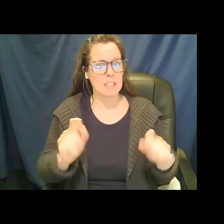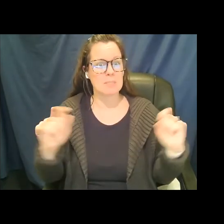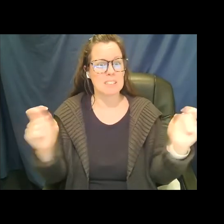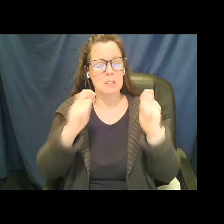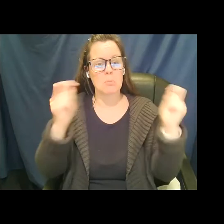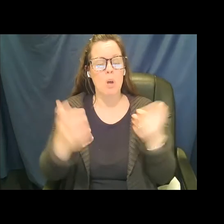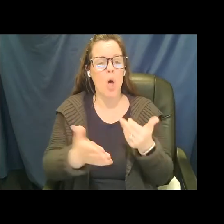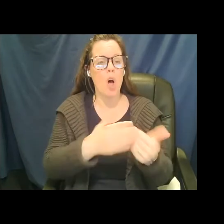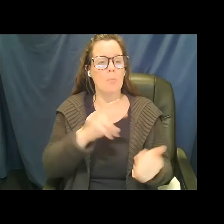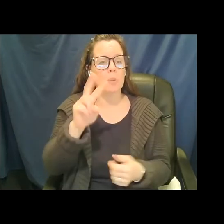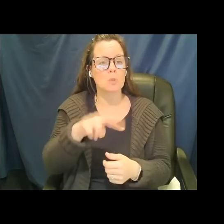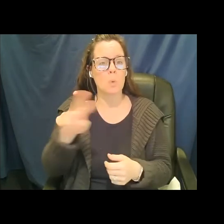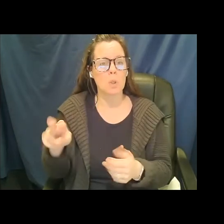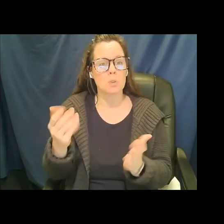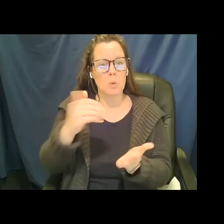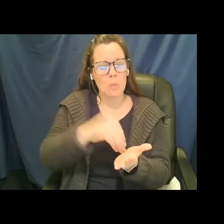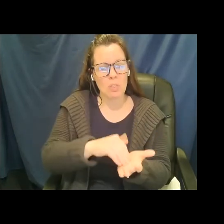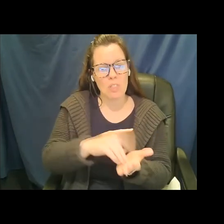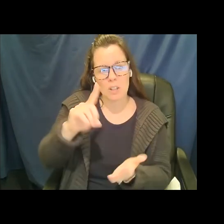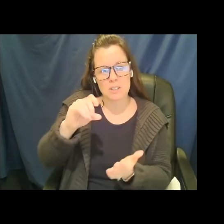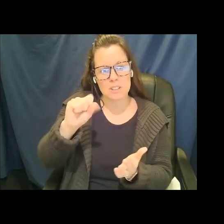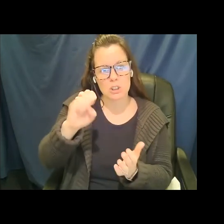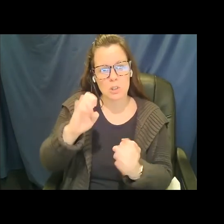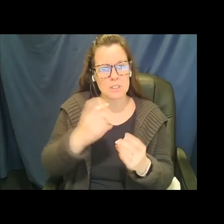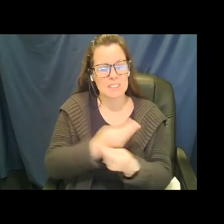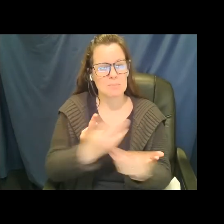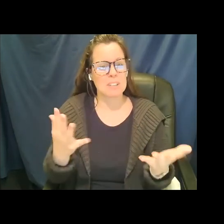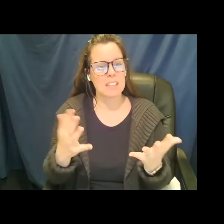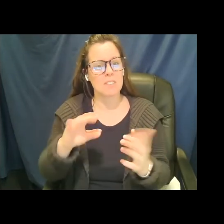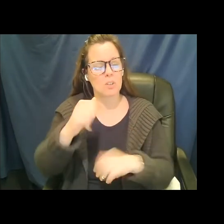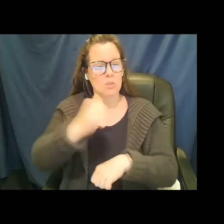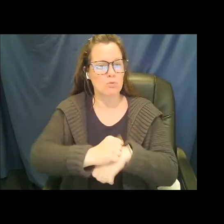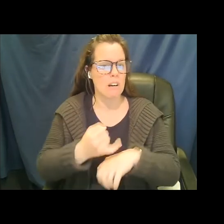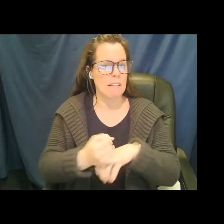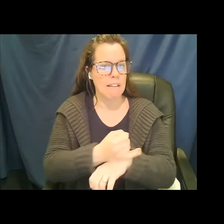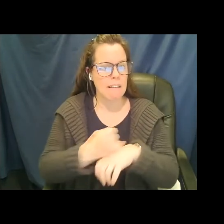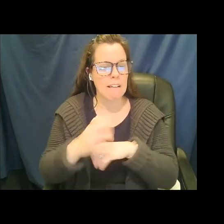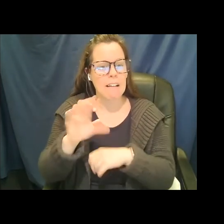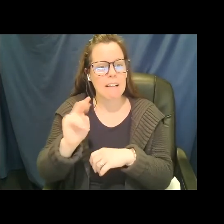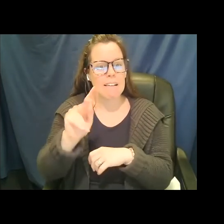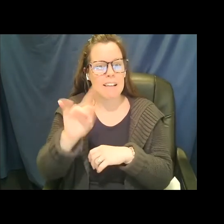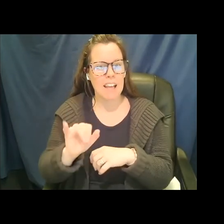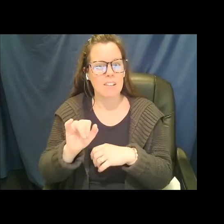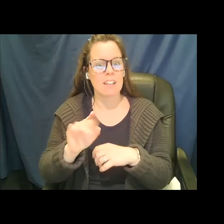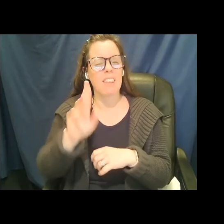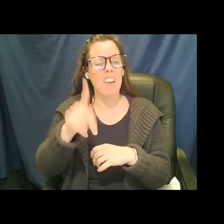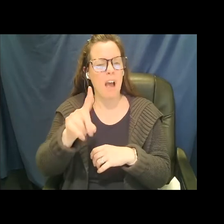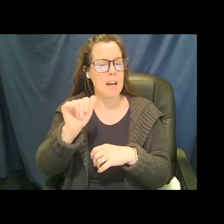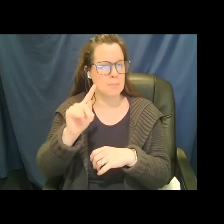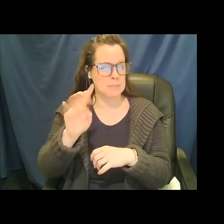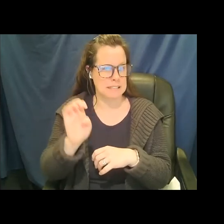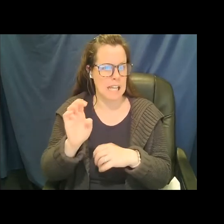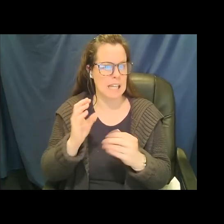22,000 doses have been given in Rock Island County. The State Health Department updates these statistics on